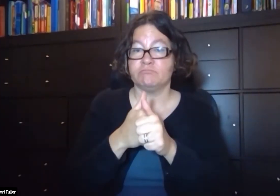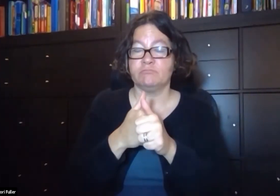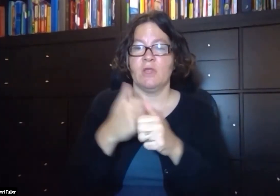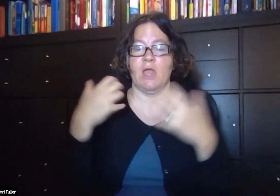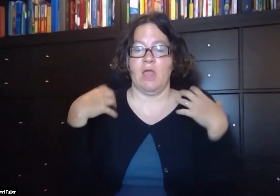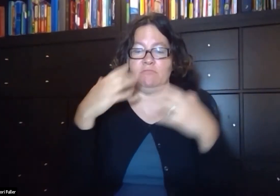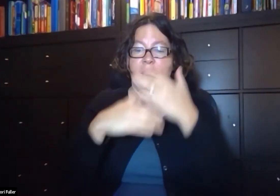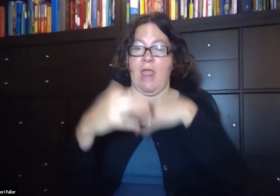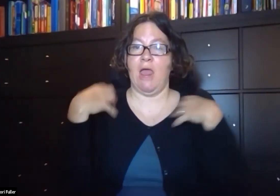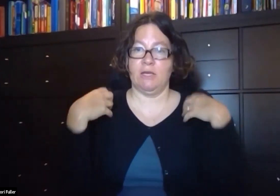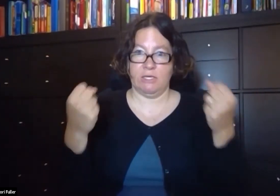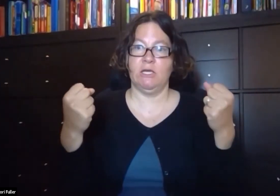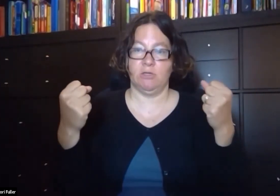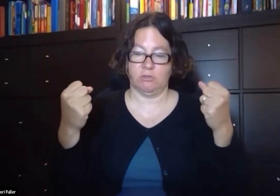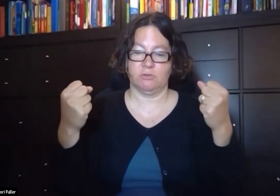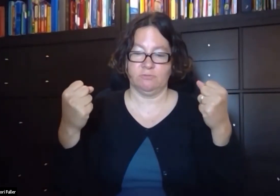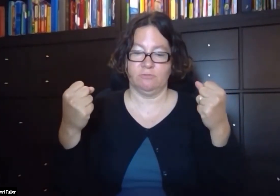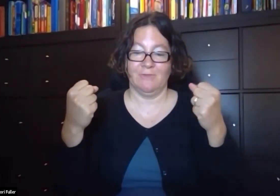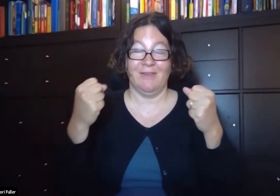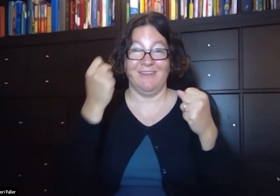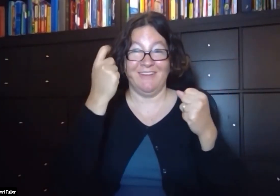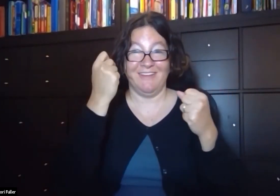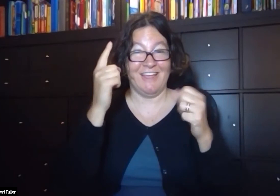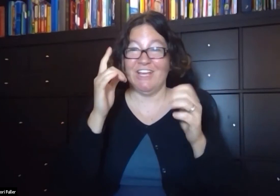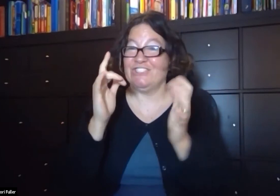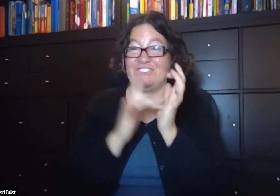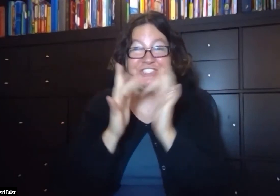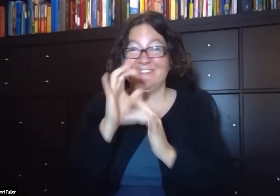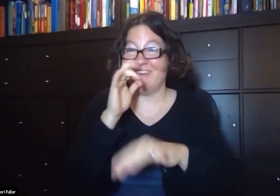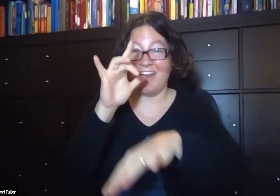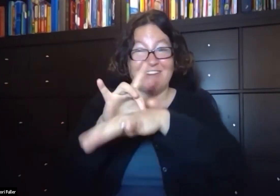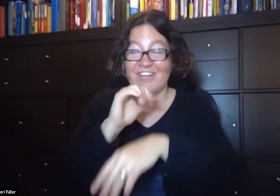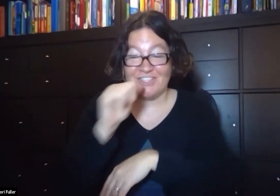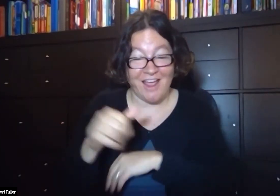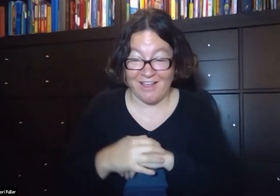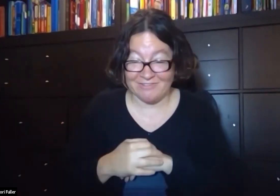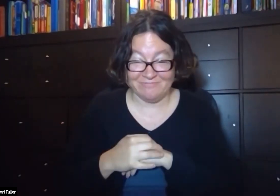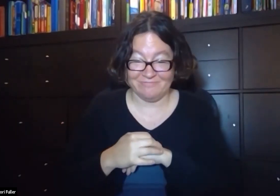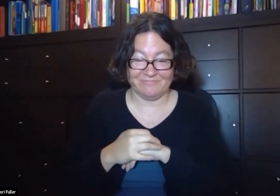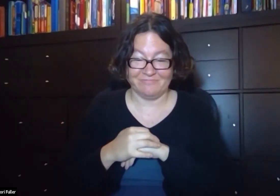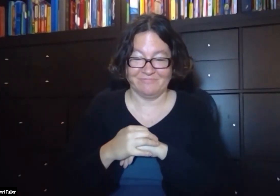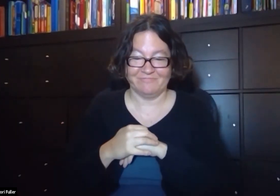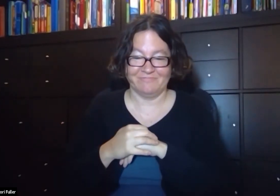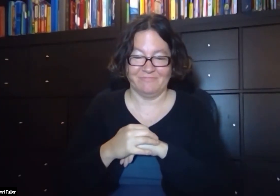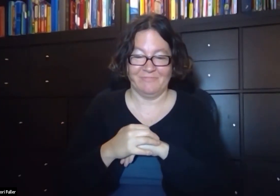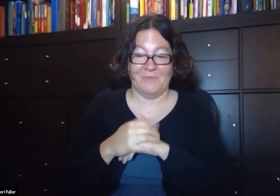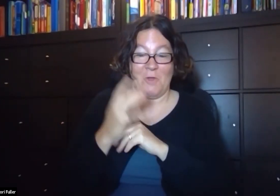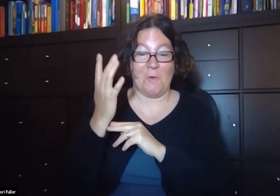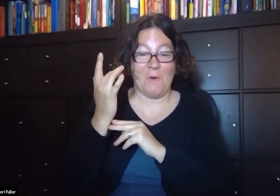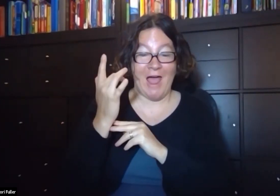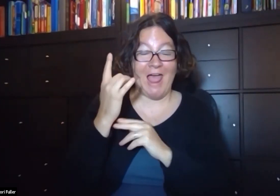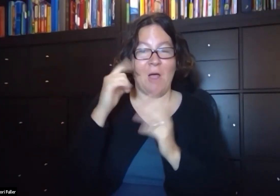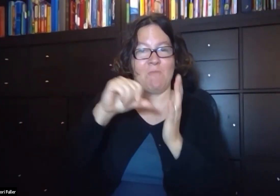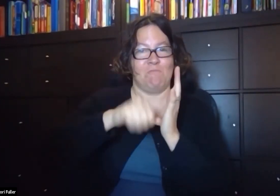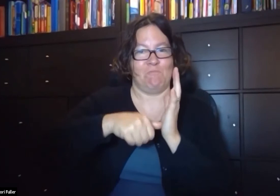that man to stretch out his hand, and he did, and he was healed. But I'd like to point out that